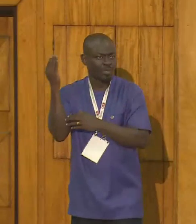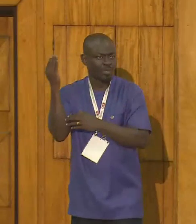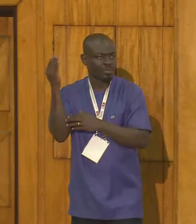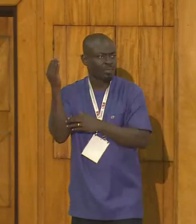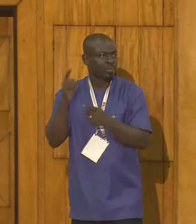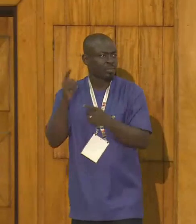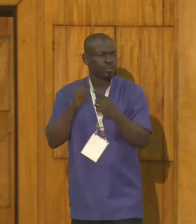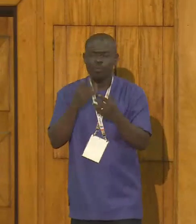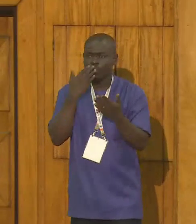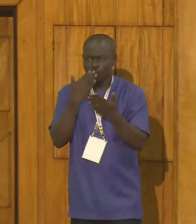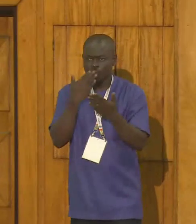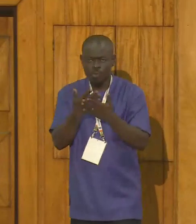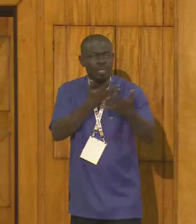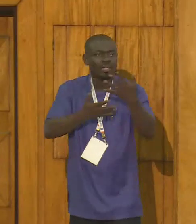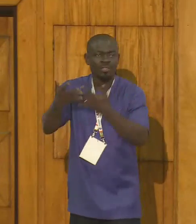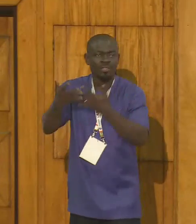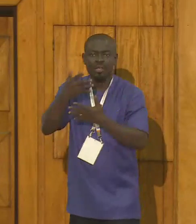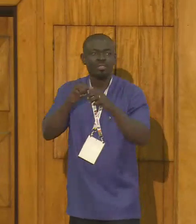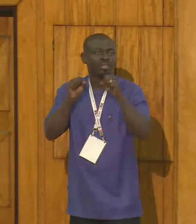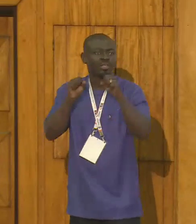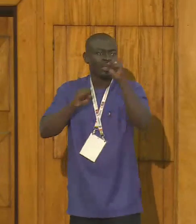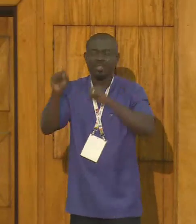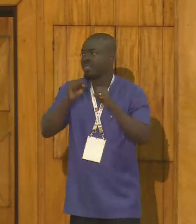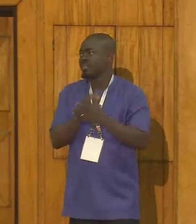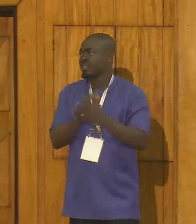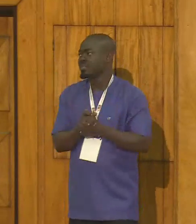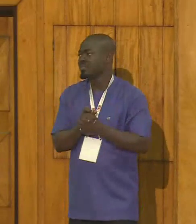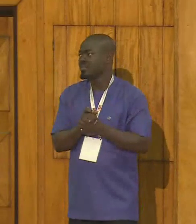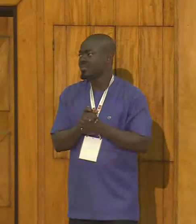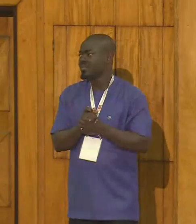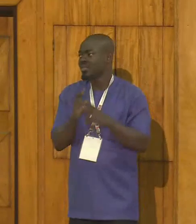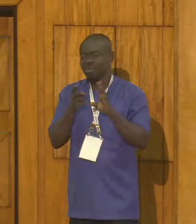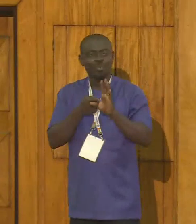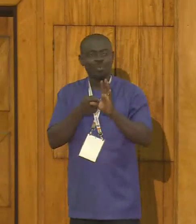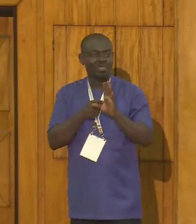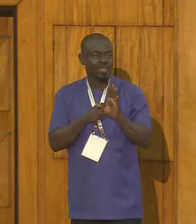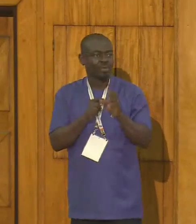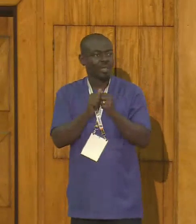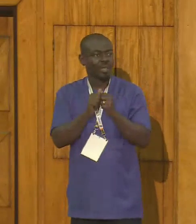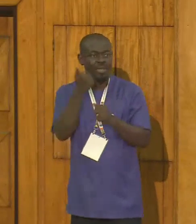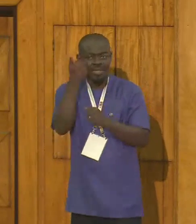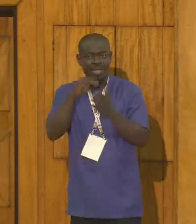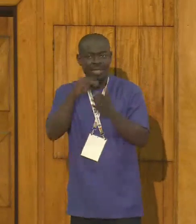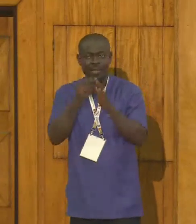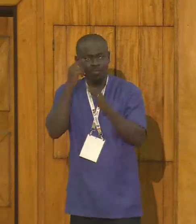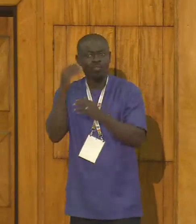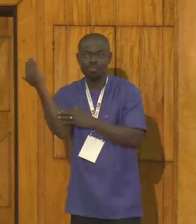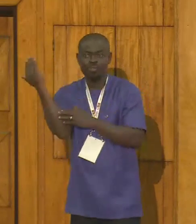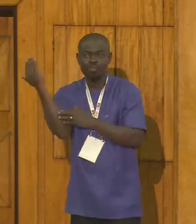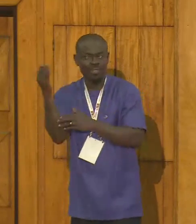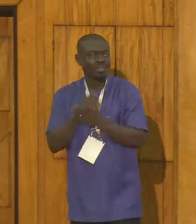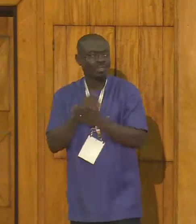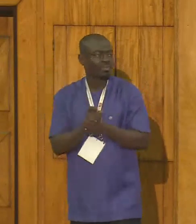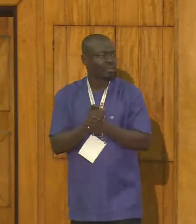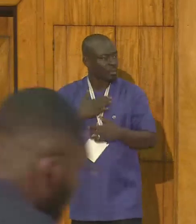thoughtful discussions and insights. So we will start with about 10 minutes from each presenter.